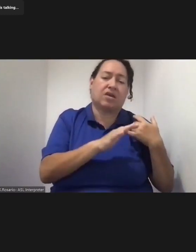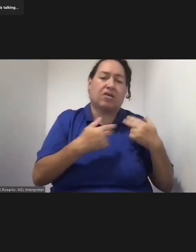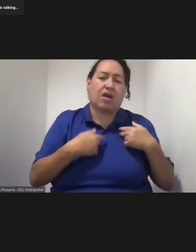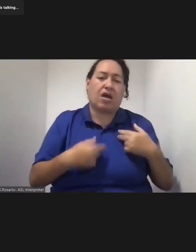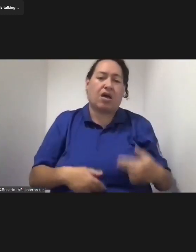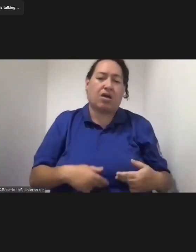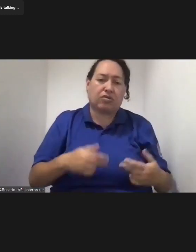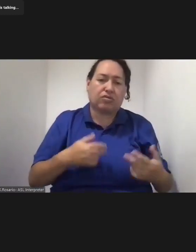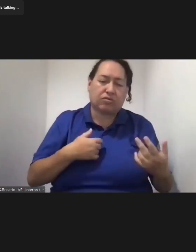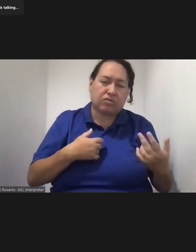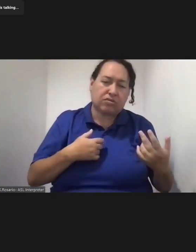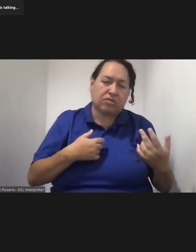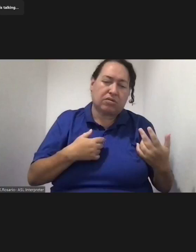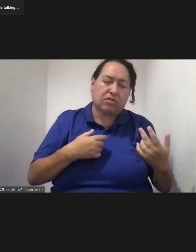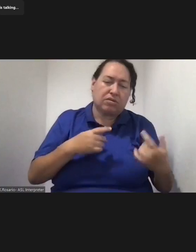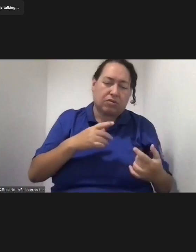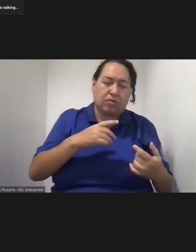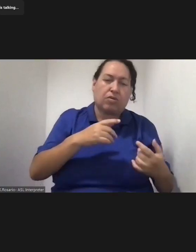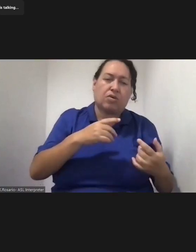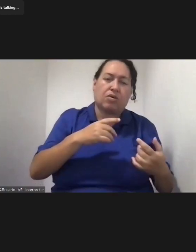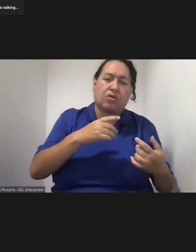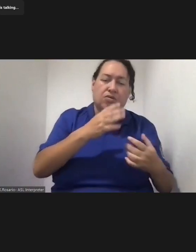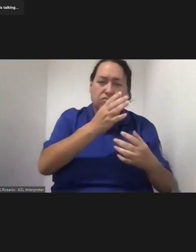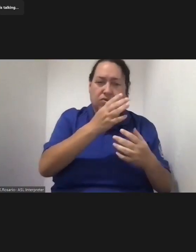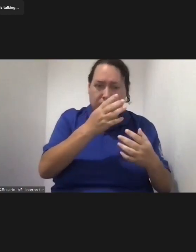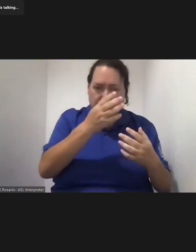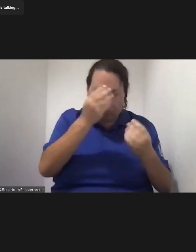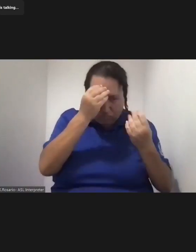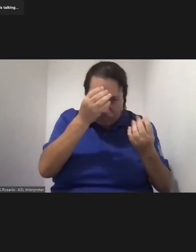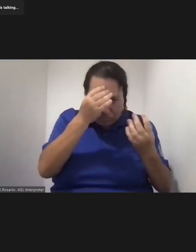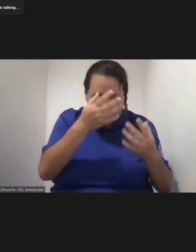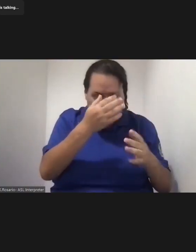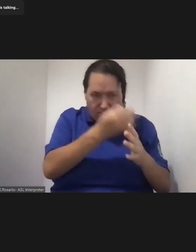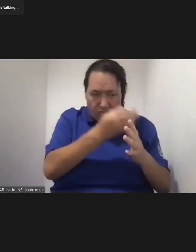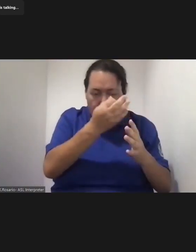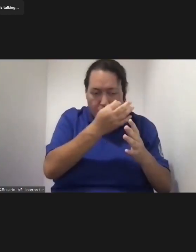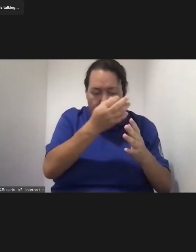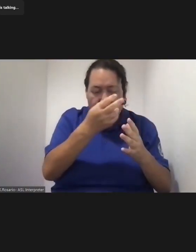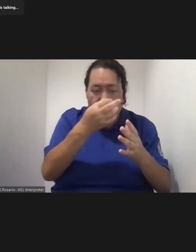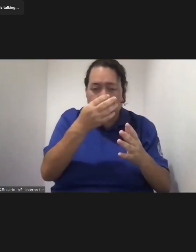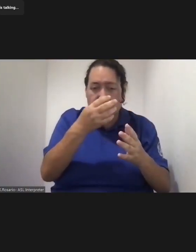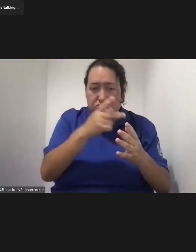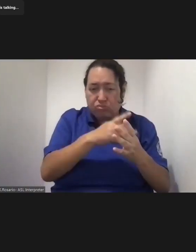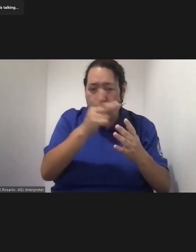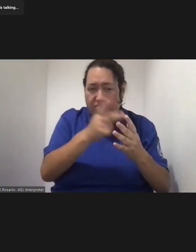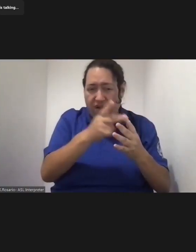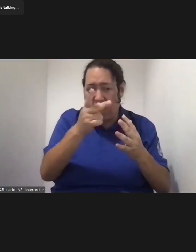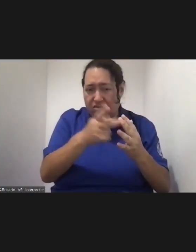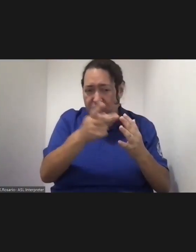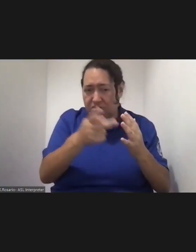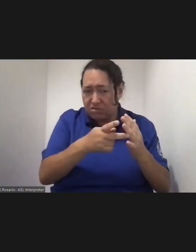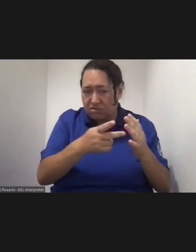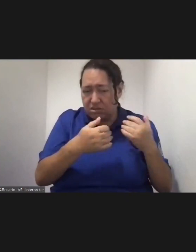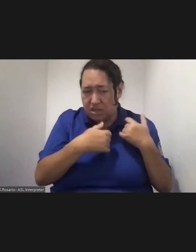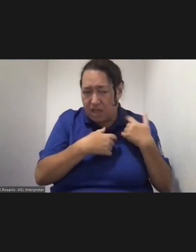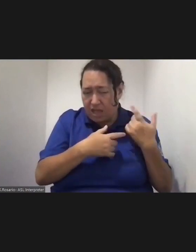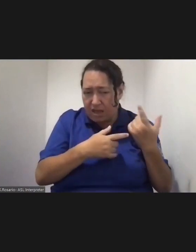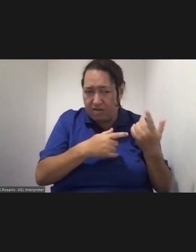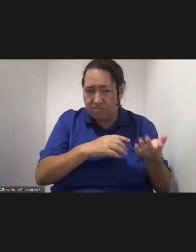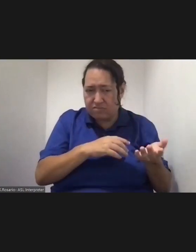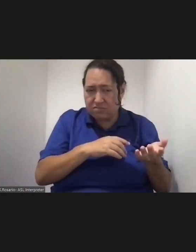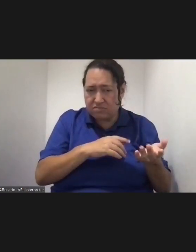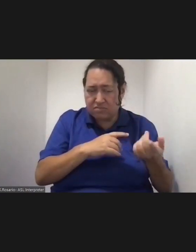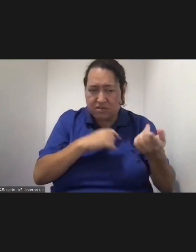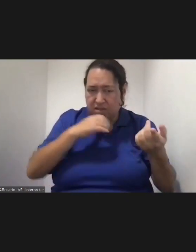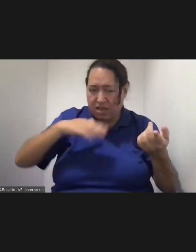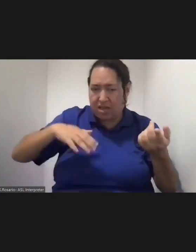set them apart from other people? Do they have a certain medical conditions or what? I haven't been able to